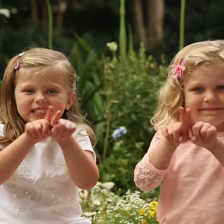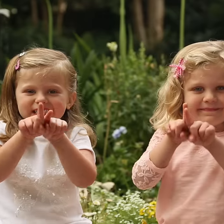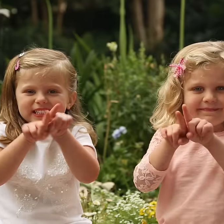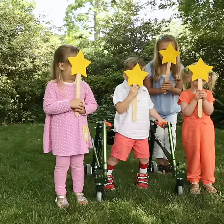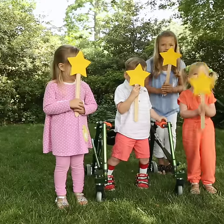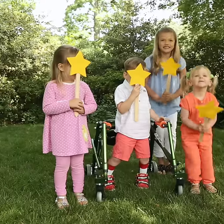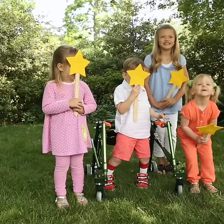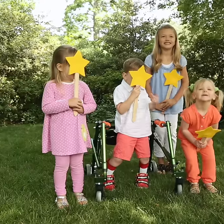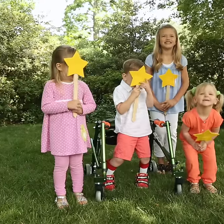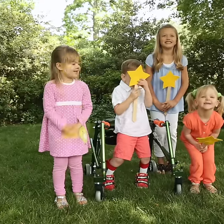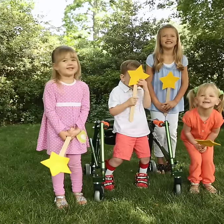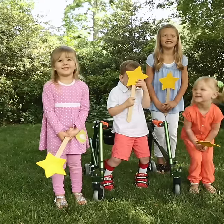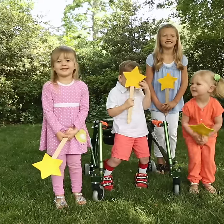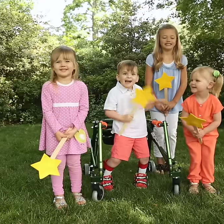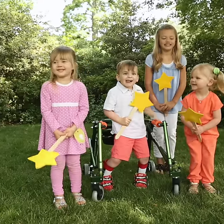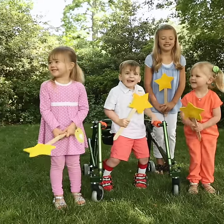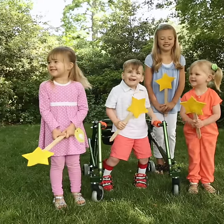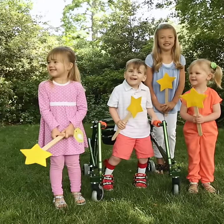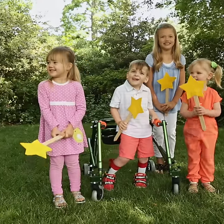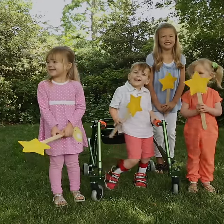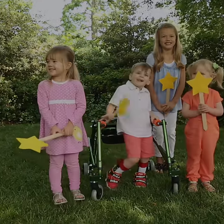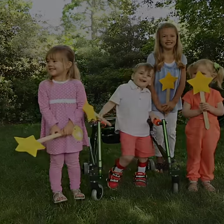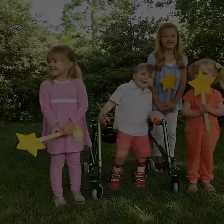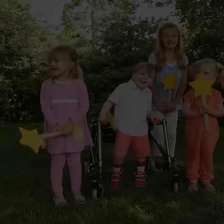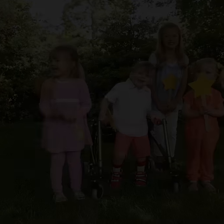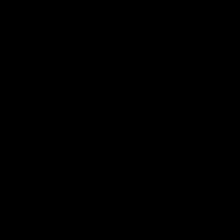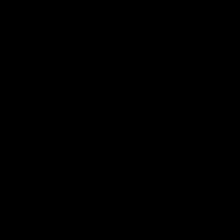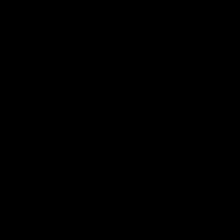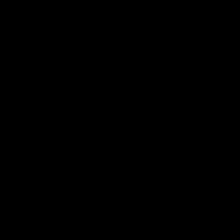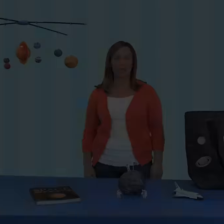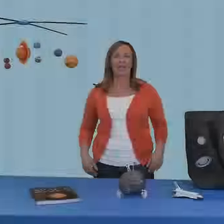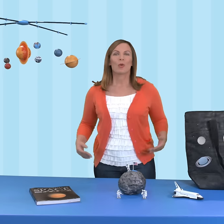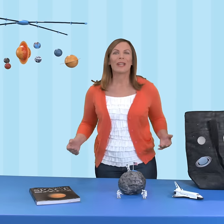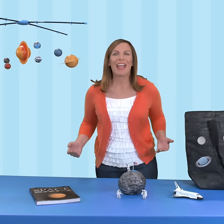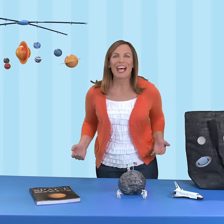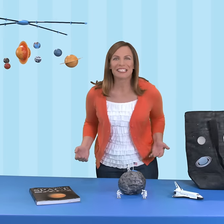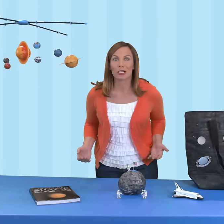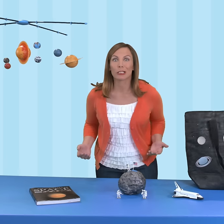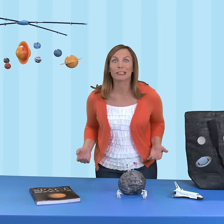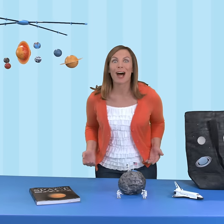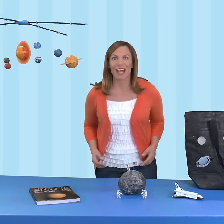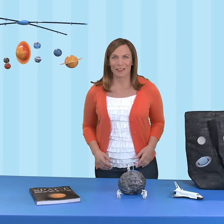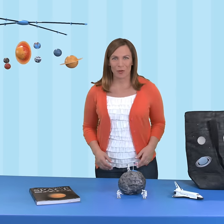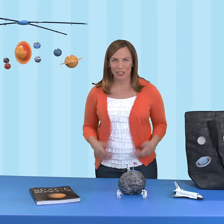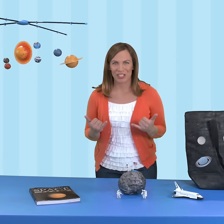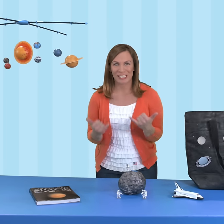the stars. We asked a lot of questions